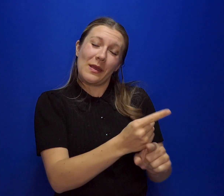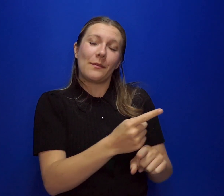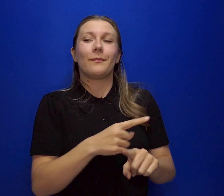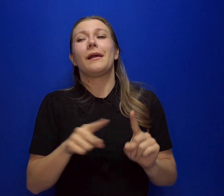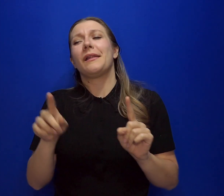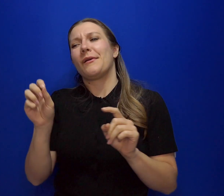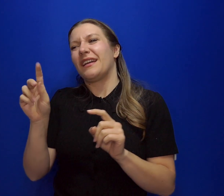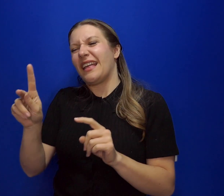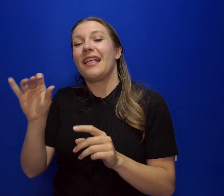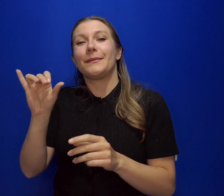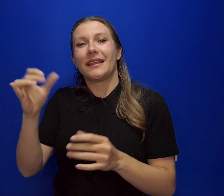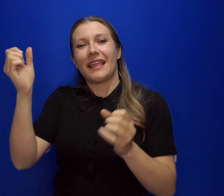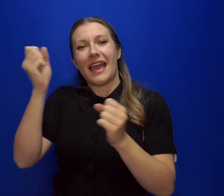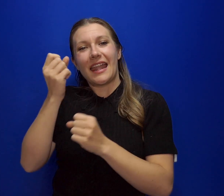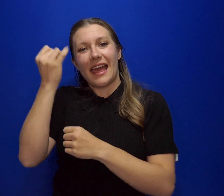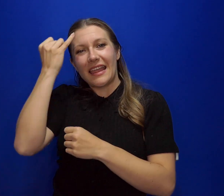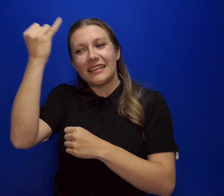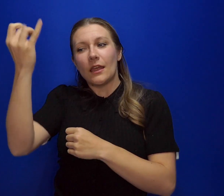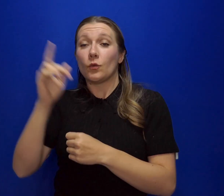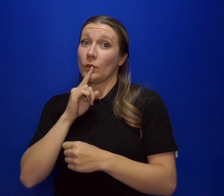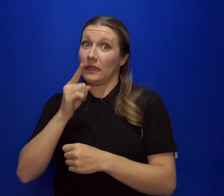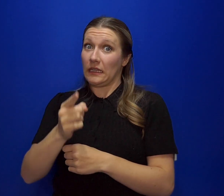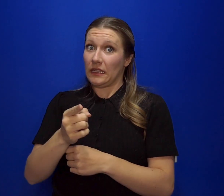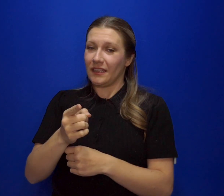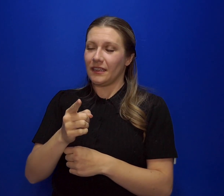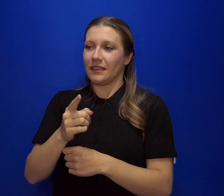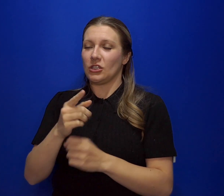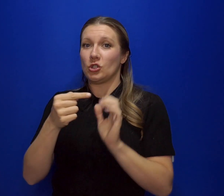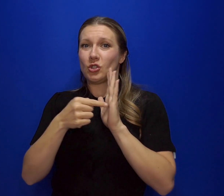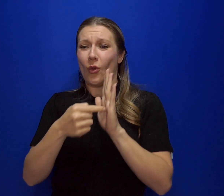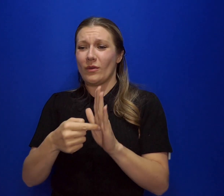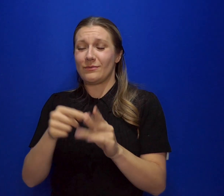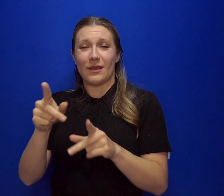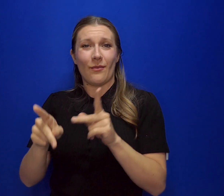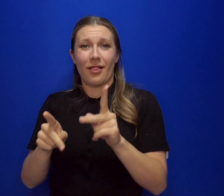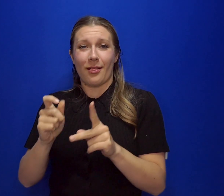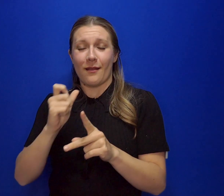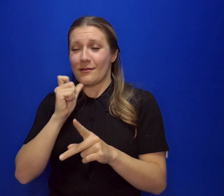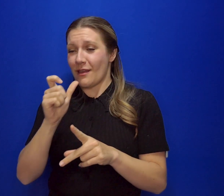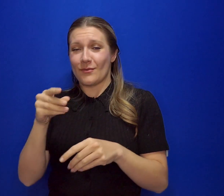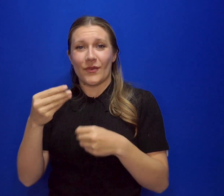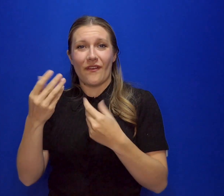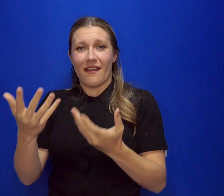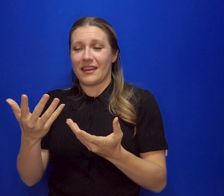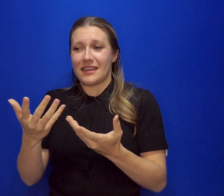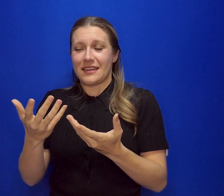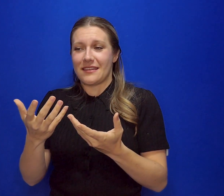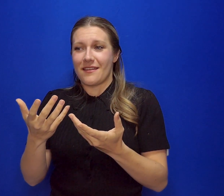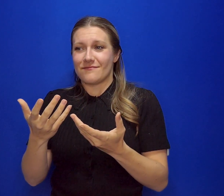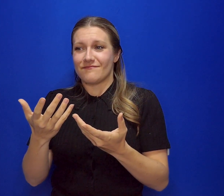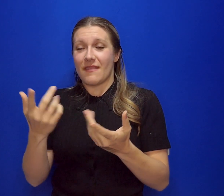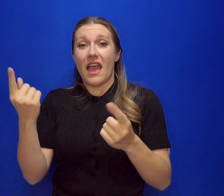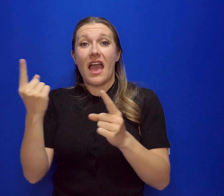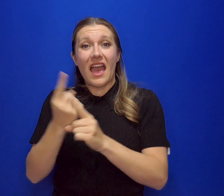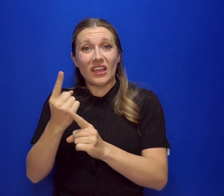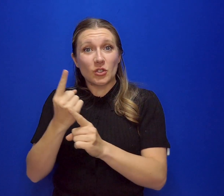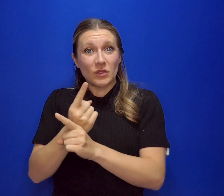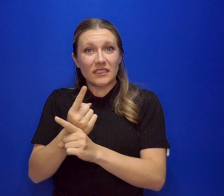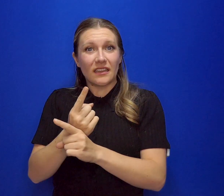But yeah. But like that idea, and really what it outlines is that people just are not given accurate depictions